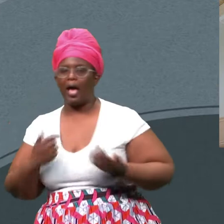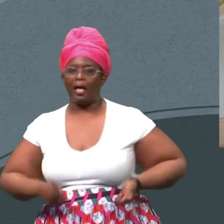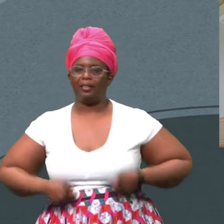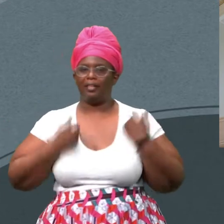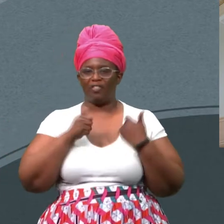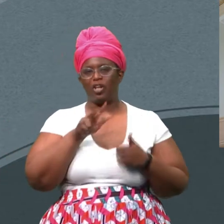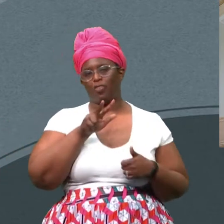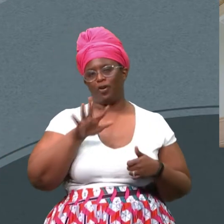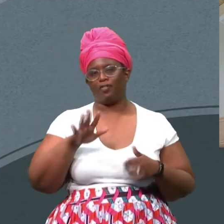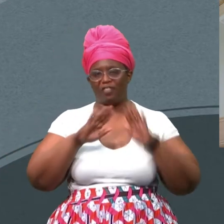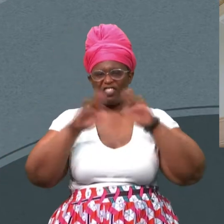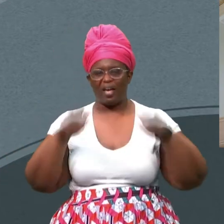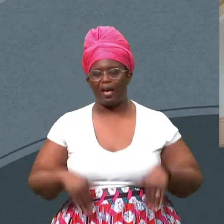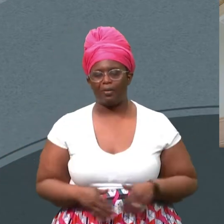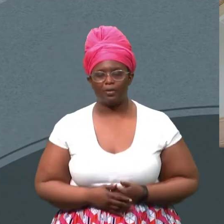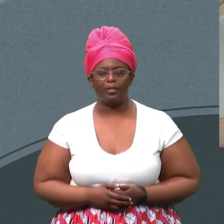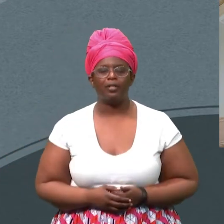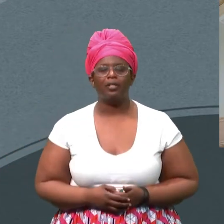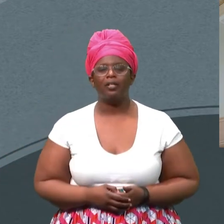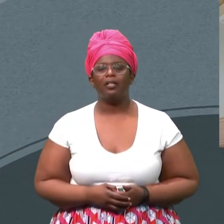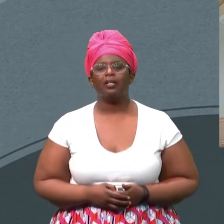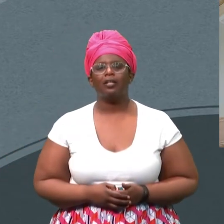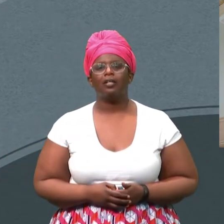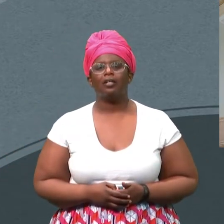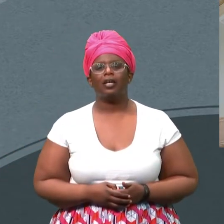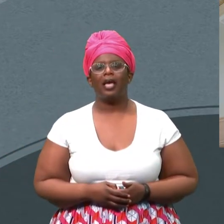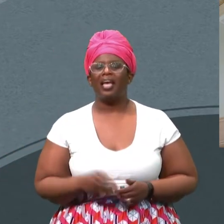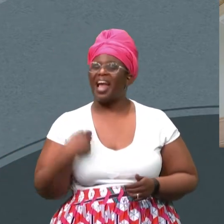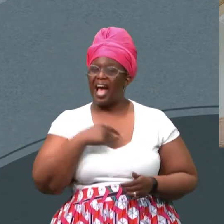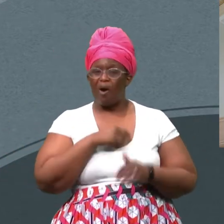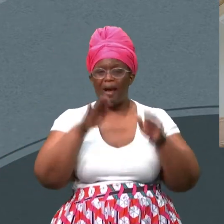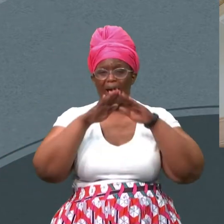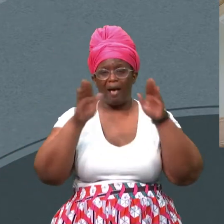And in our homes, we had very tiny closets.